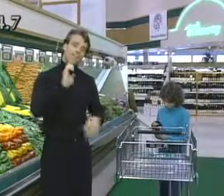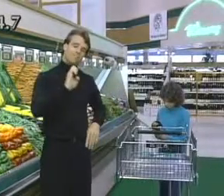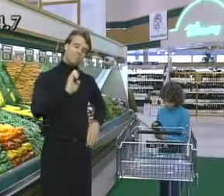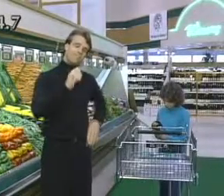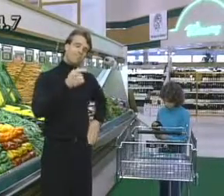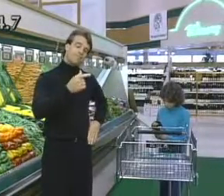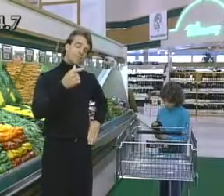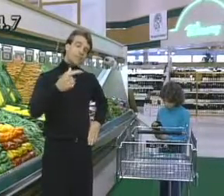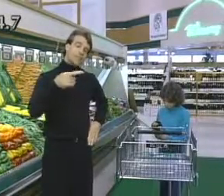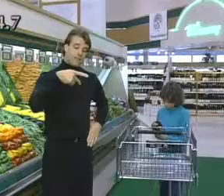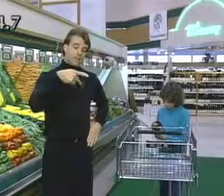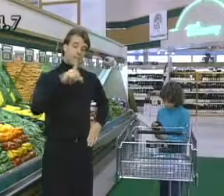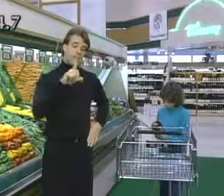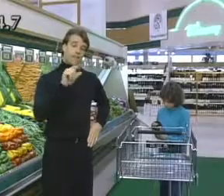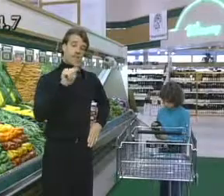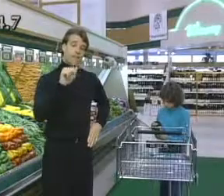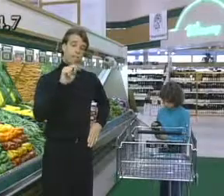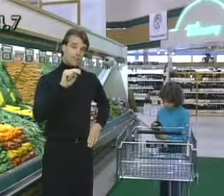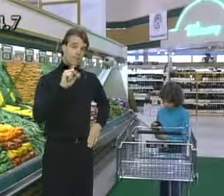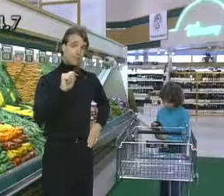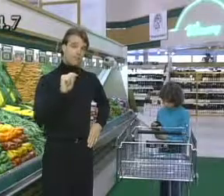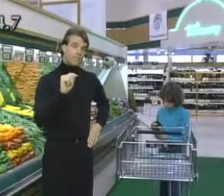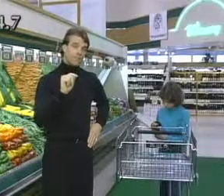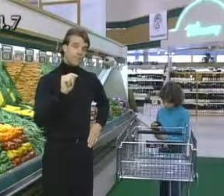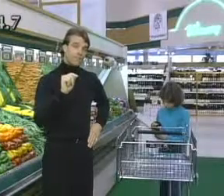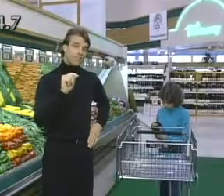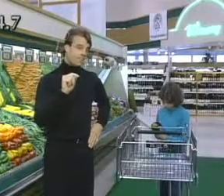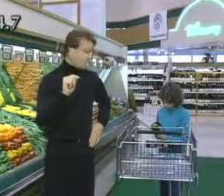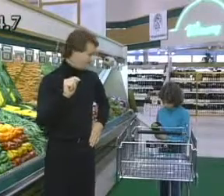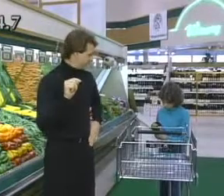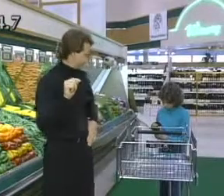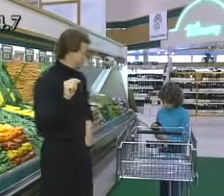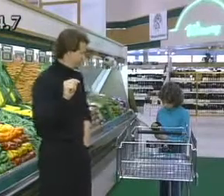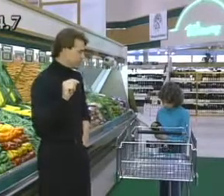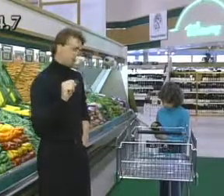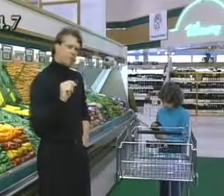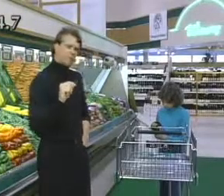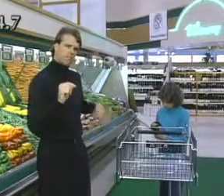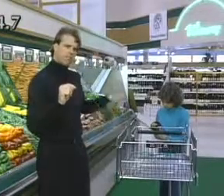Anna is getting eggplant. Huh.